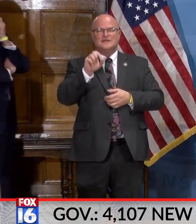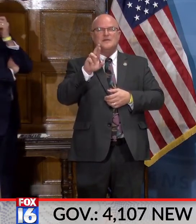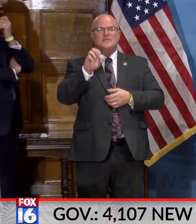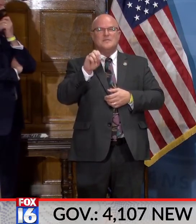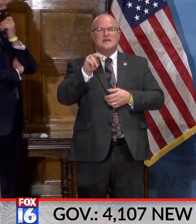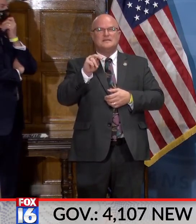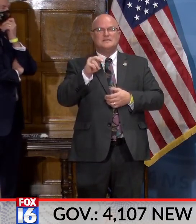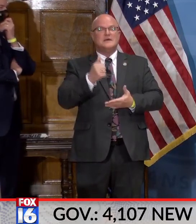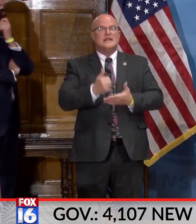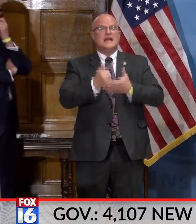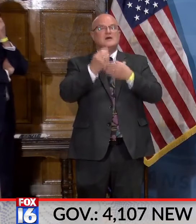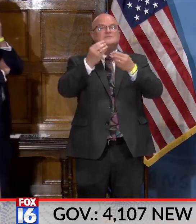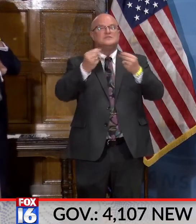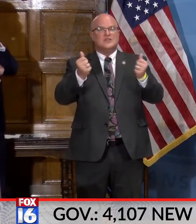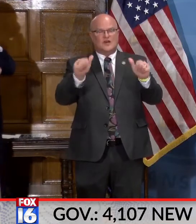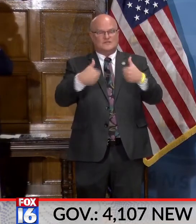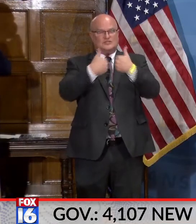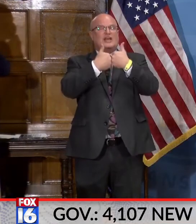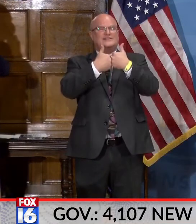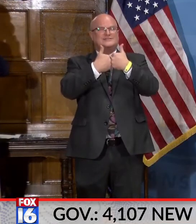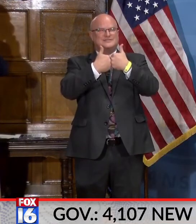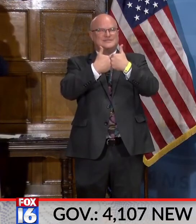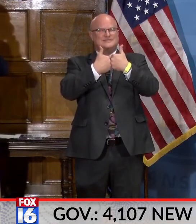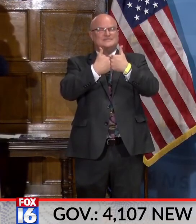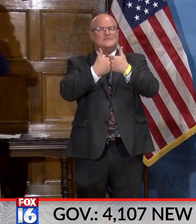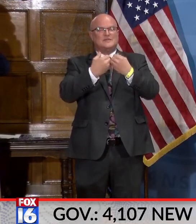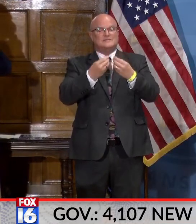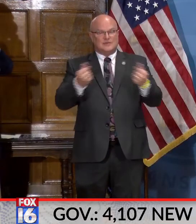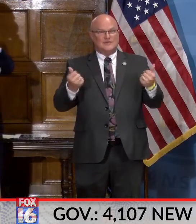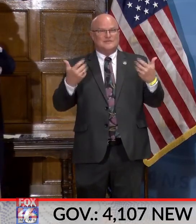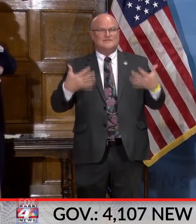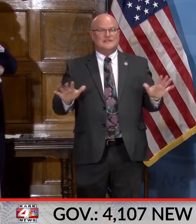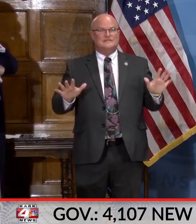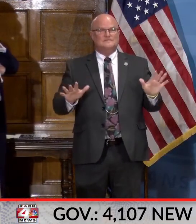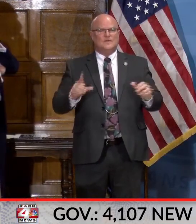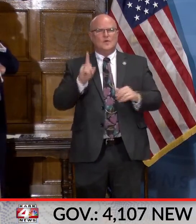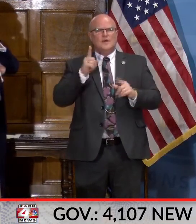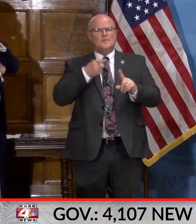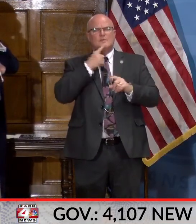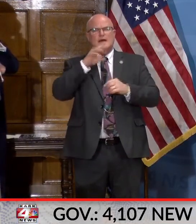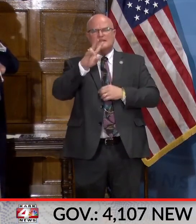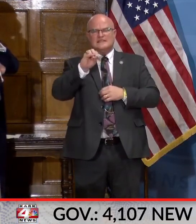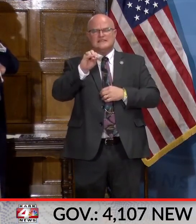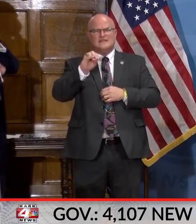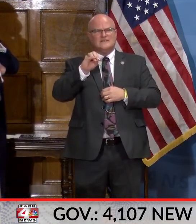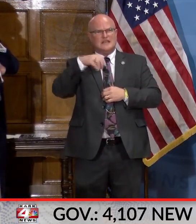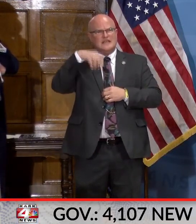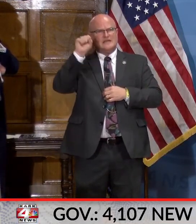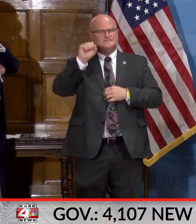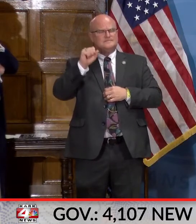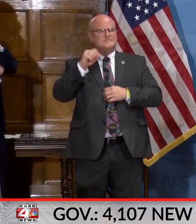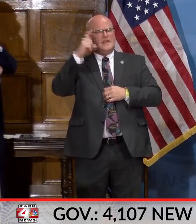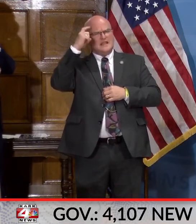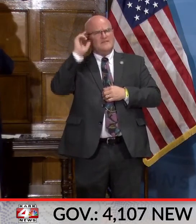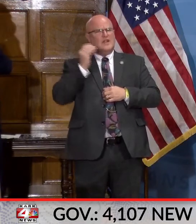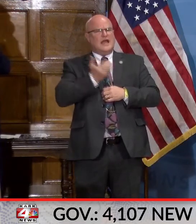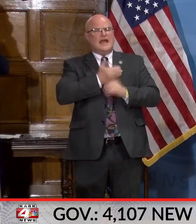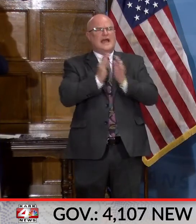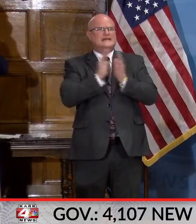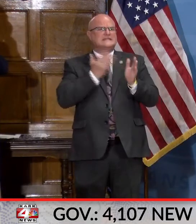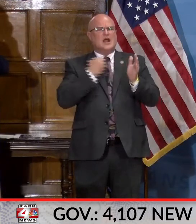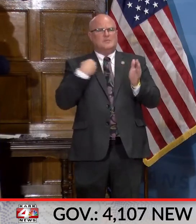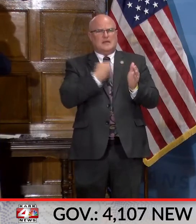solve challenges quickly as they arise. One other point about the 70 and over, Governor did ask our members if we would